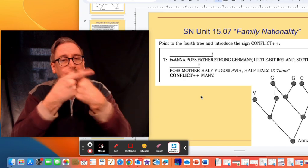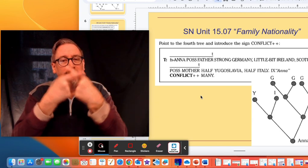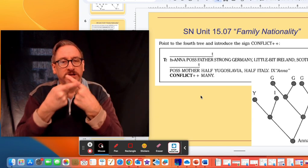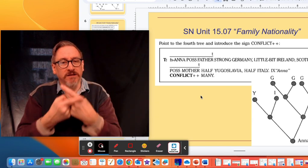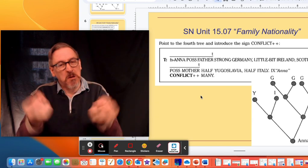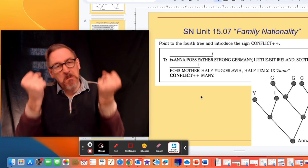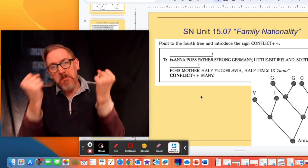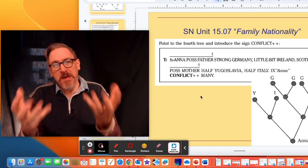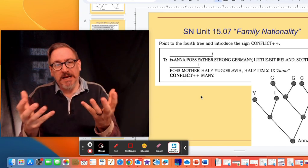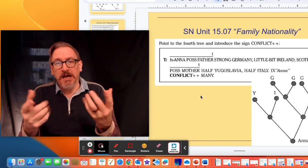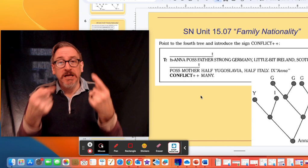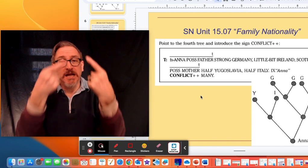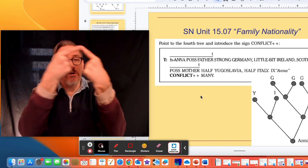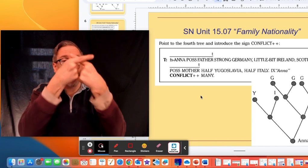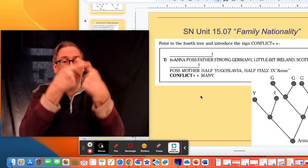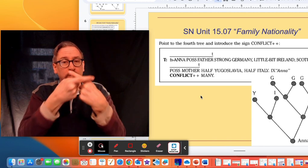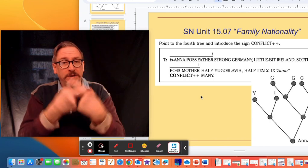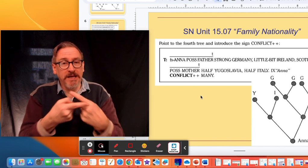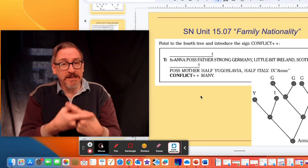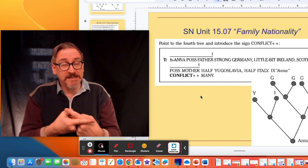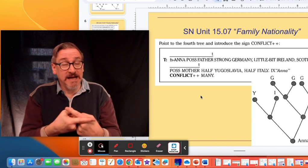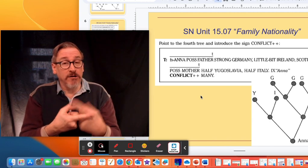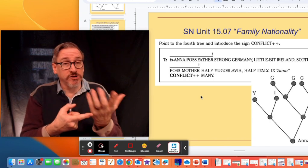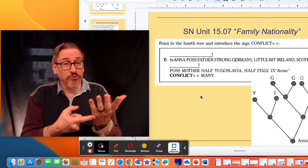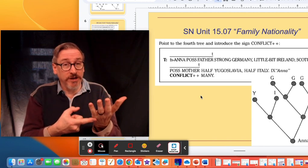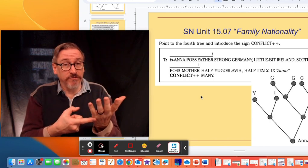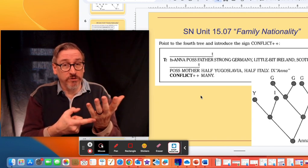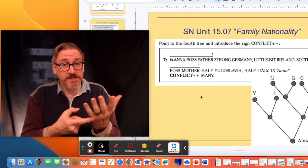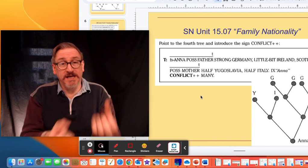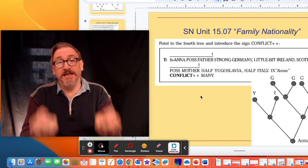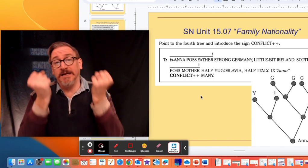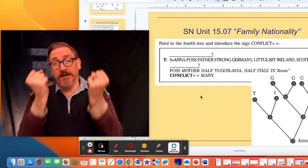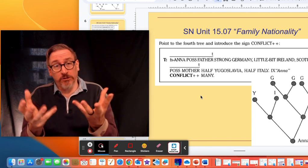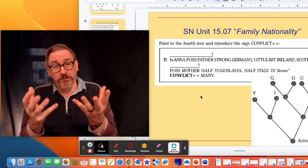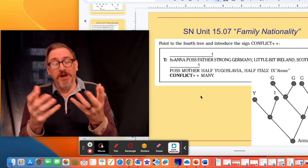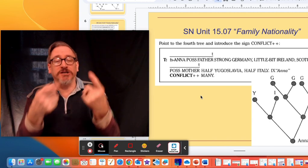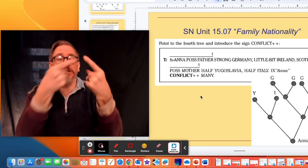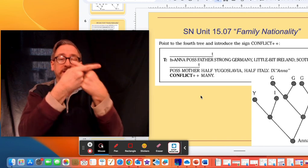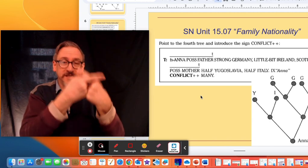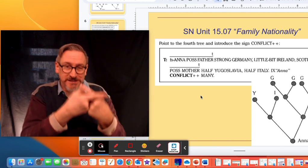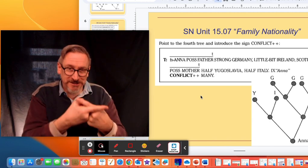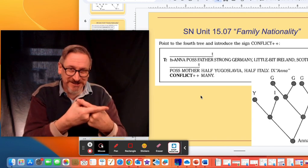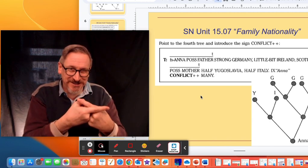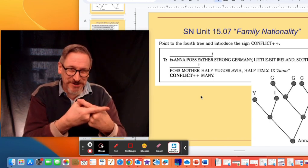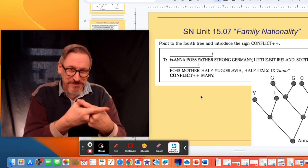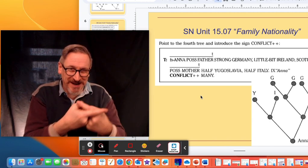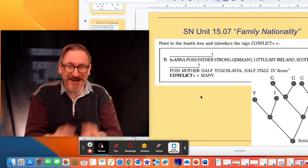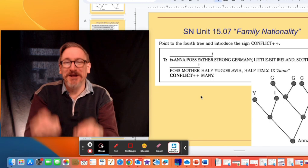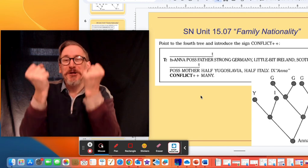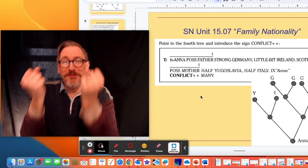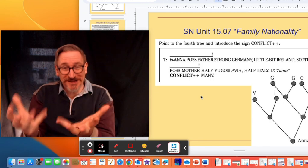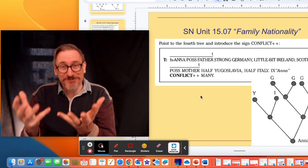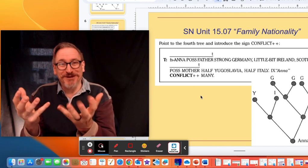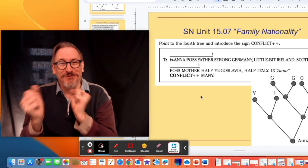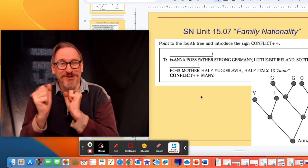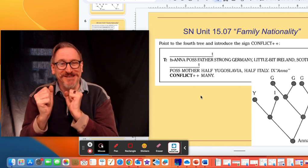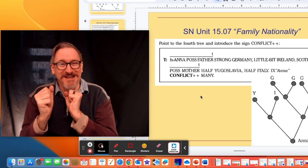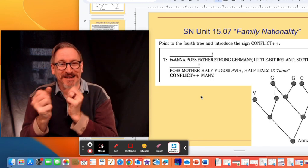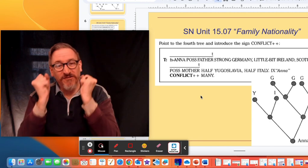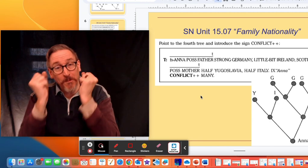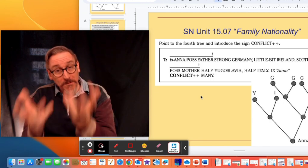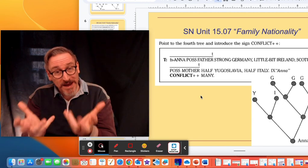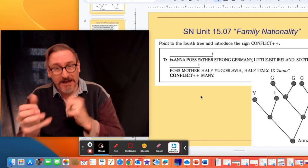And conflict on many. Now, we're repeating this. That also reinforces the idea, or actually this shows many. This